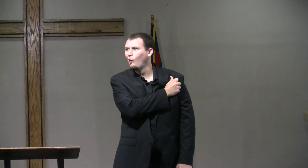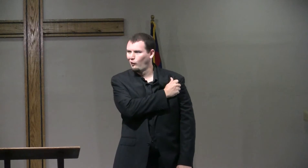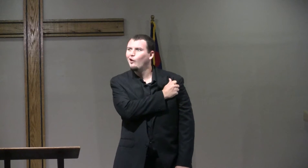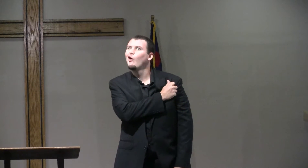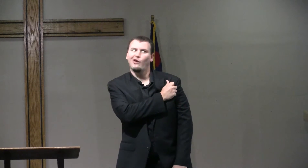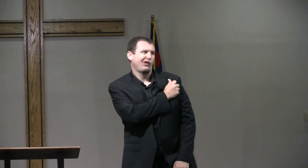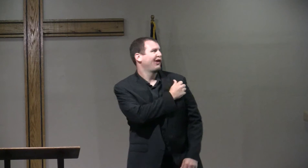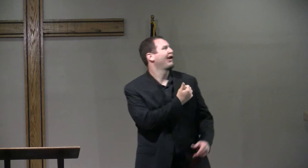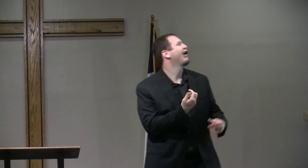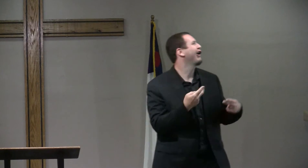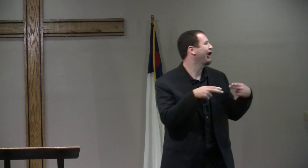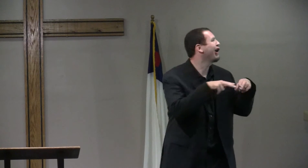Sure,